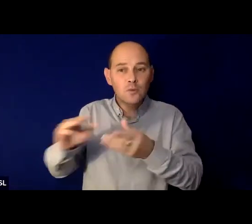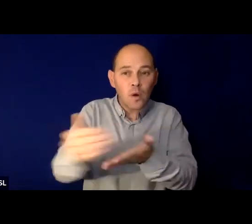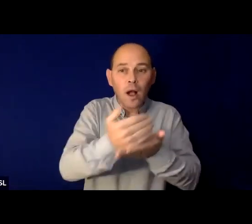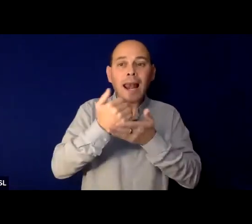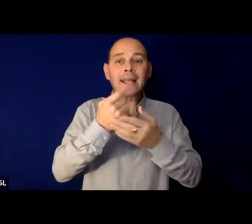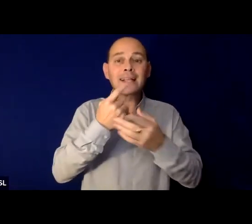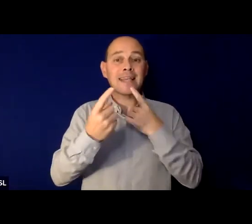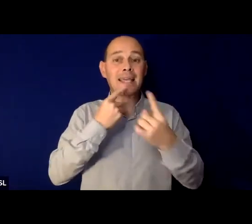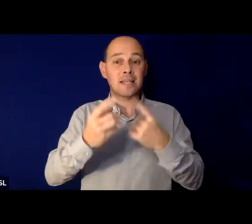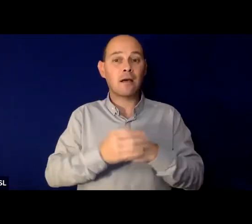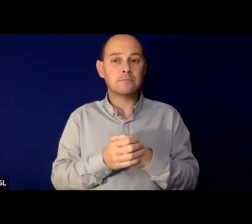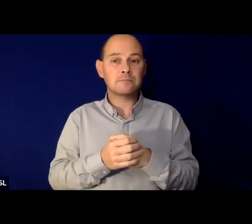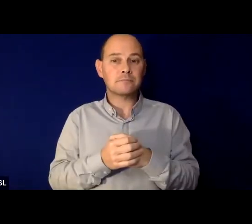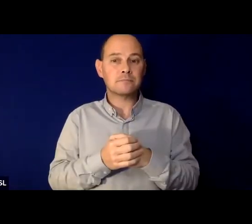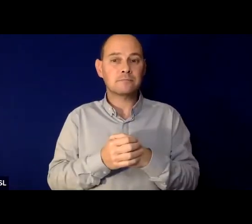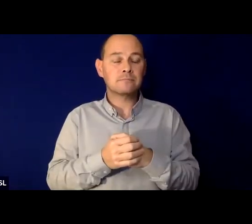that one, there was,